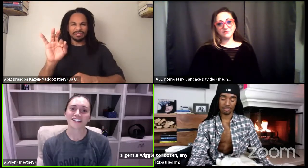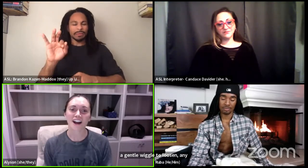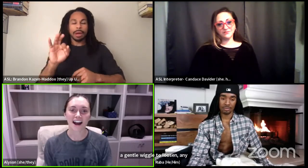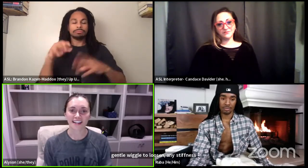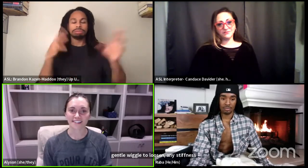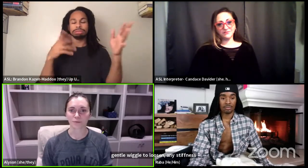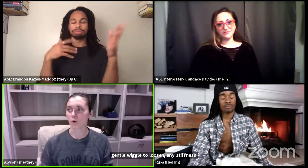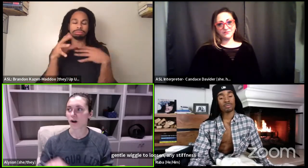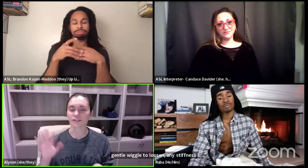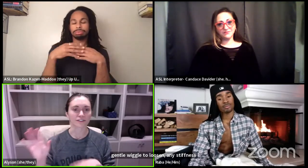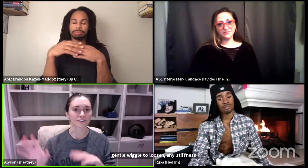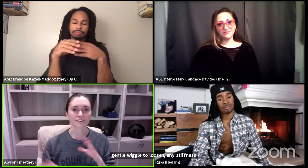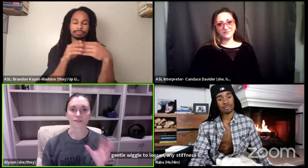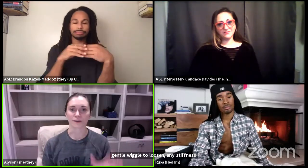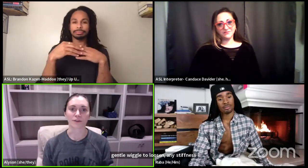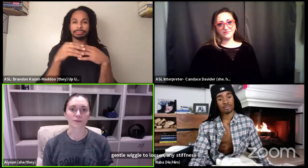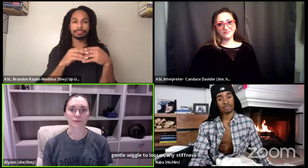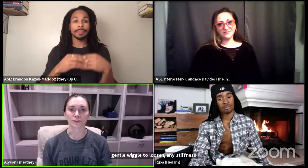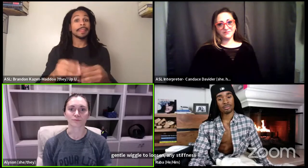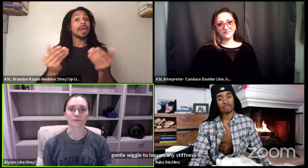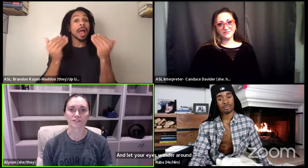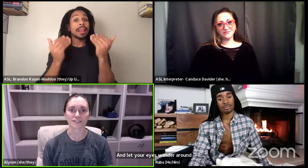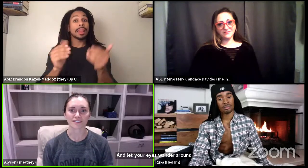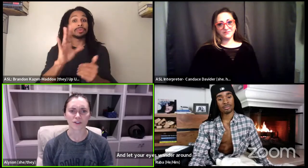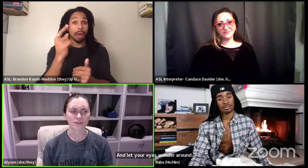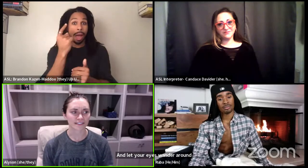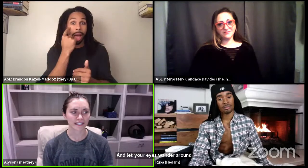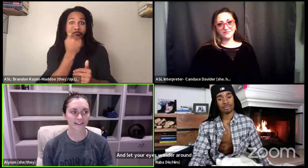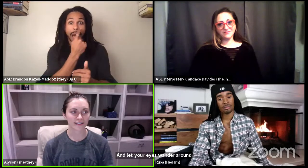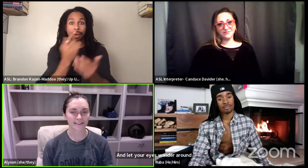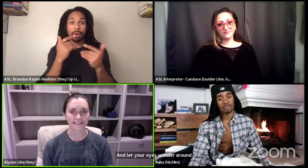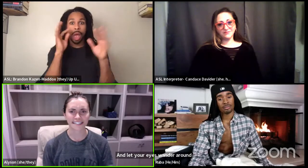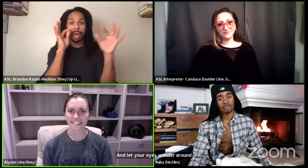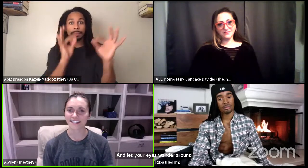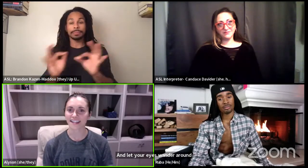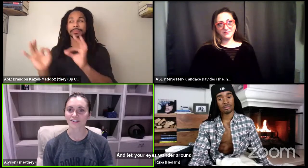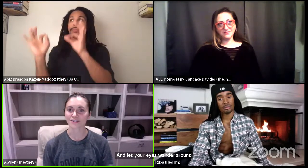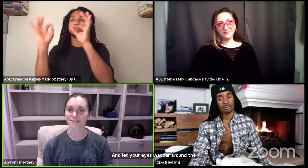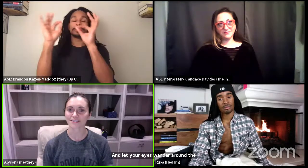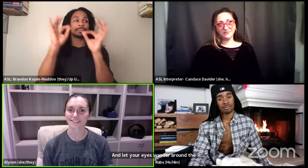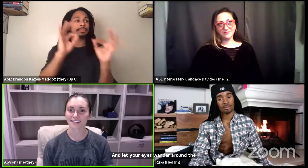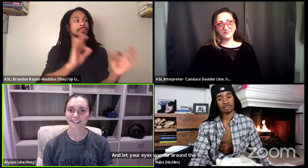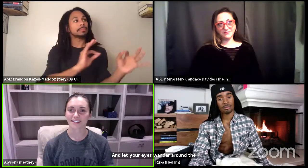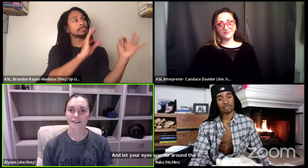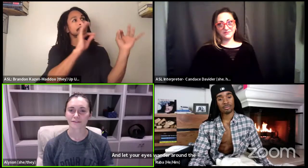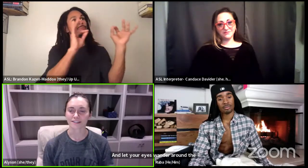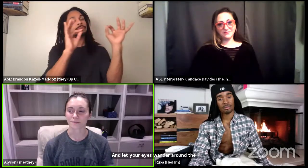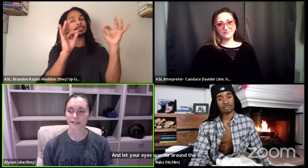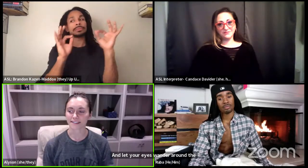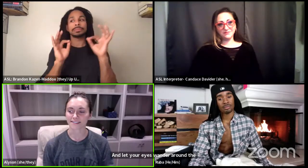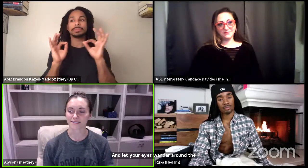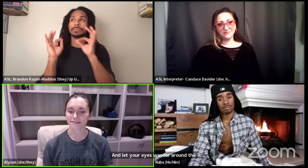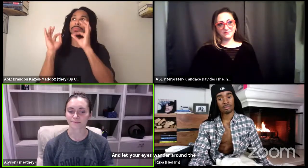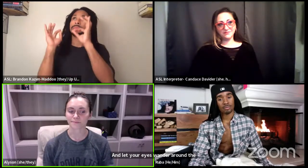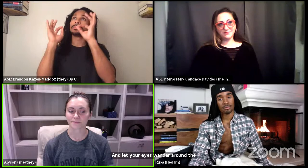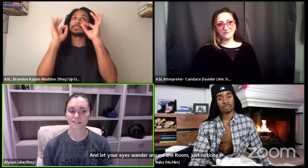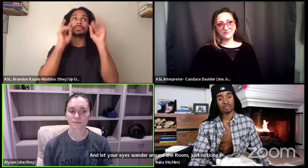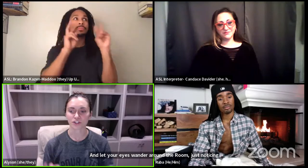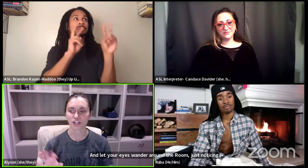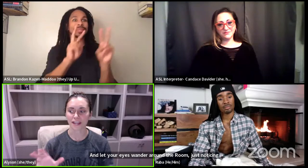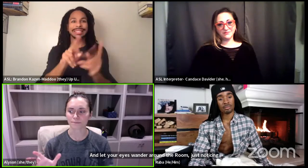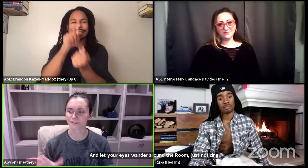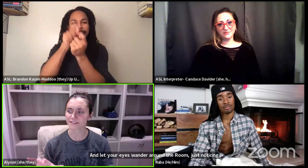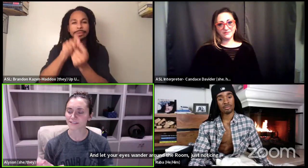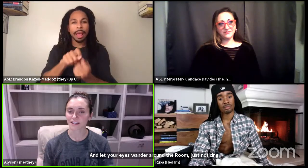And let your eyes wander around the room, just noticing the details of the space.